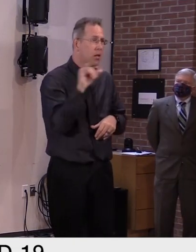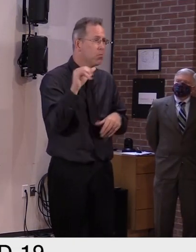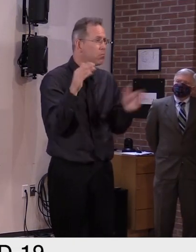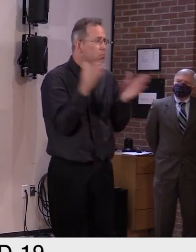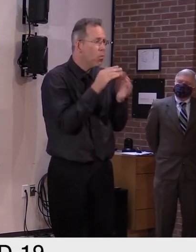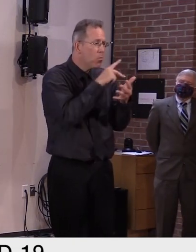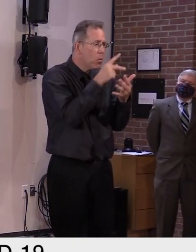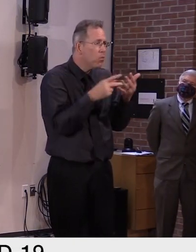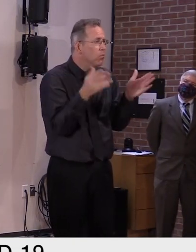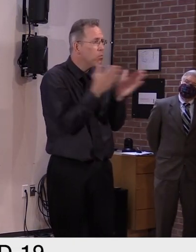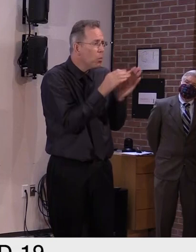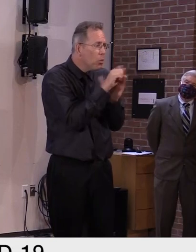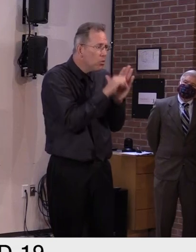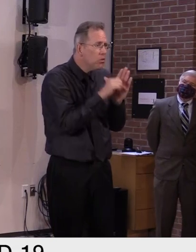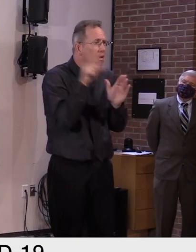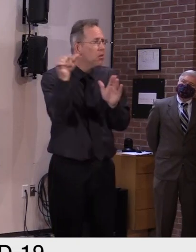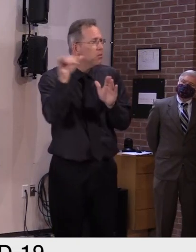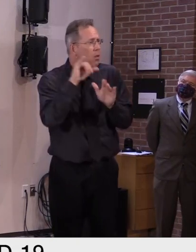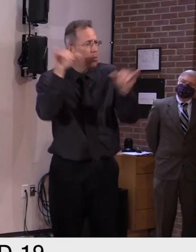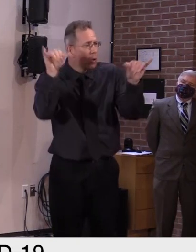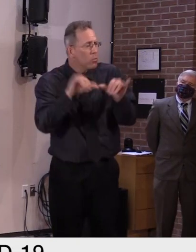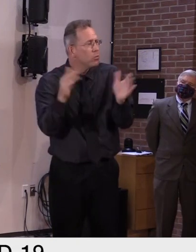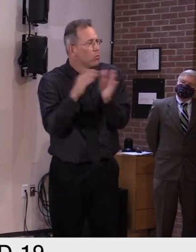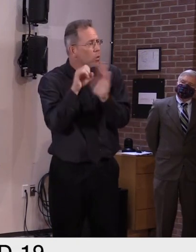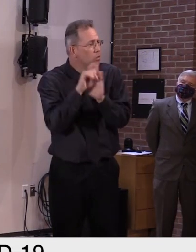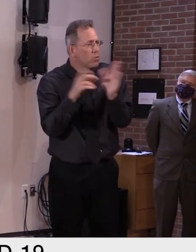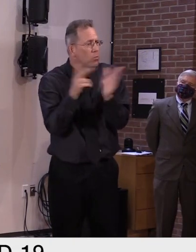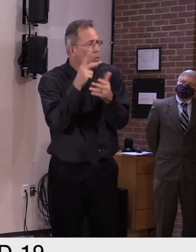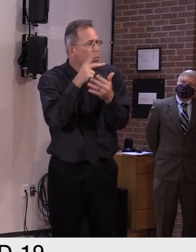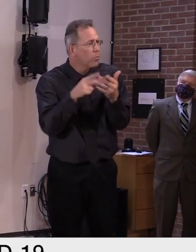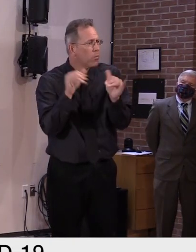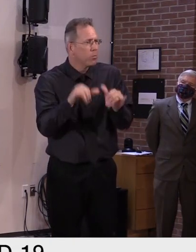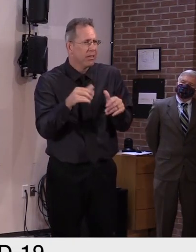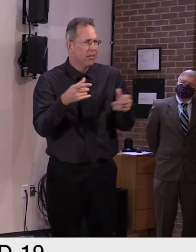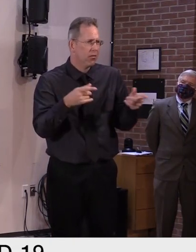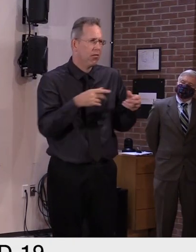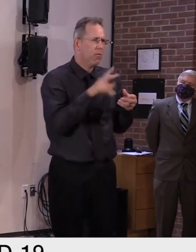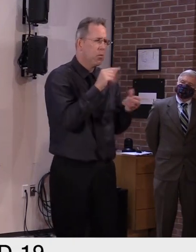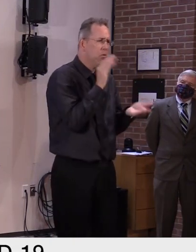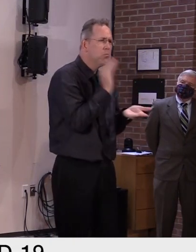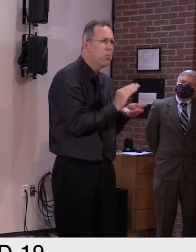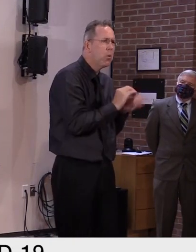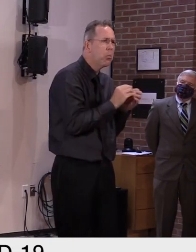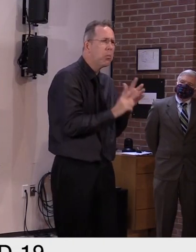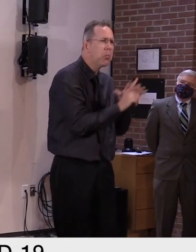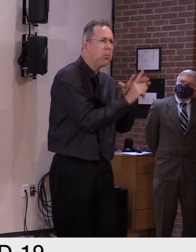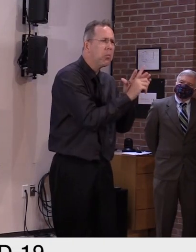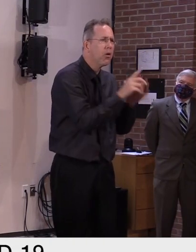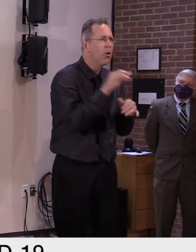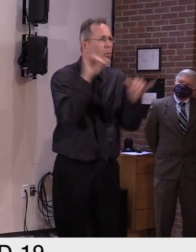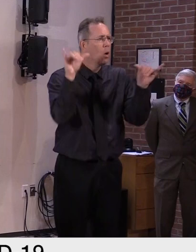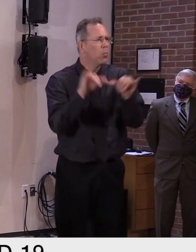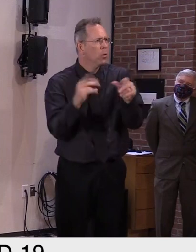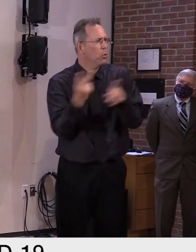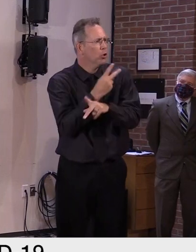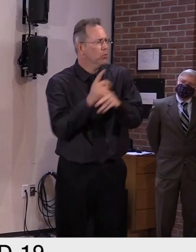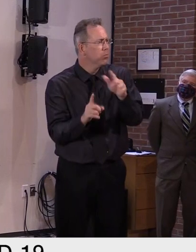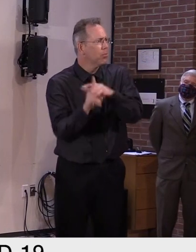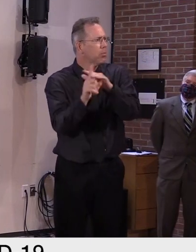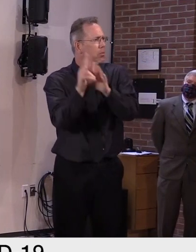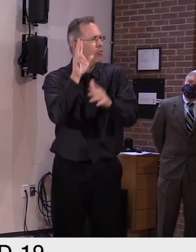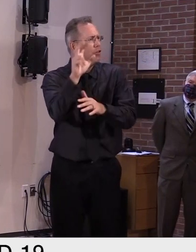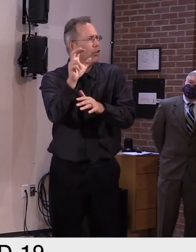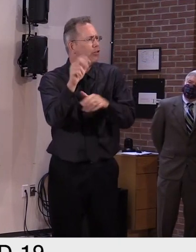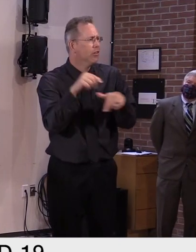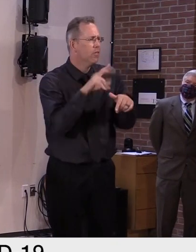for instance, it may seem like a lot, but in comparison to other states, we don't have the problem they